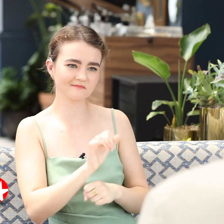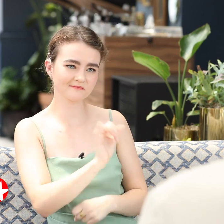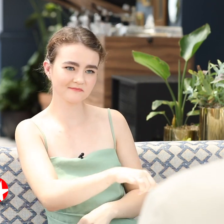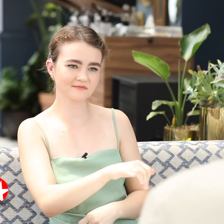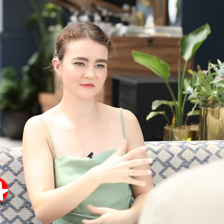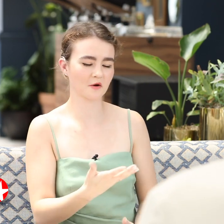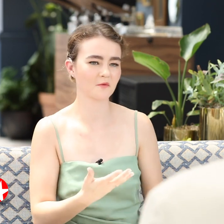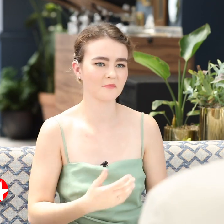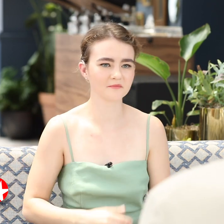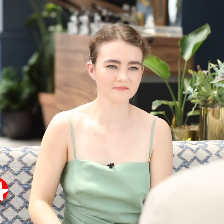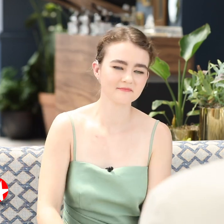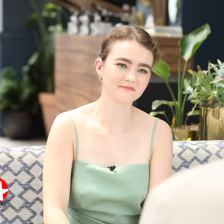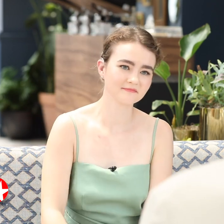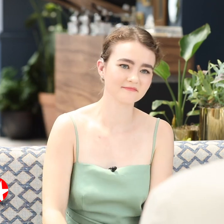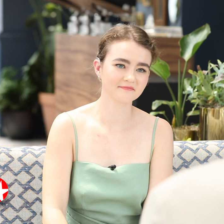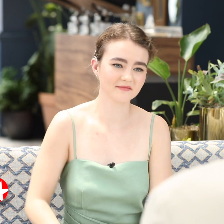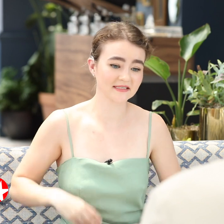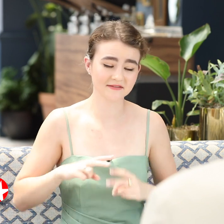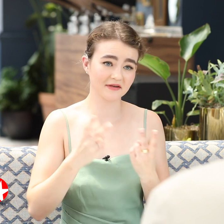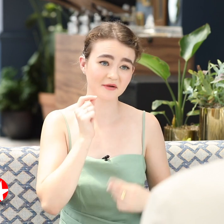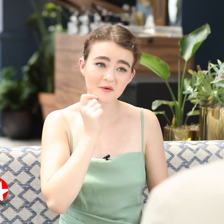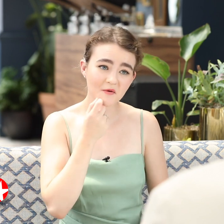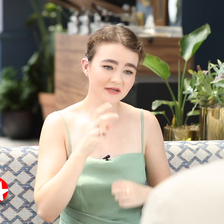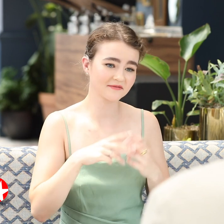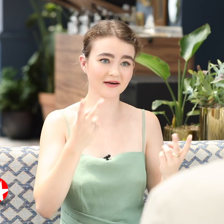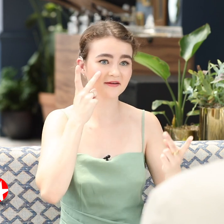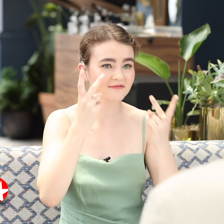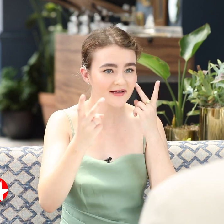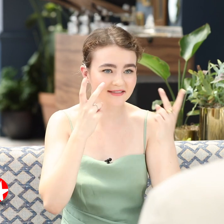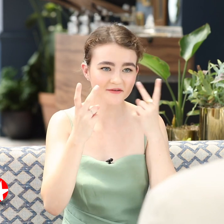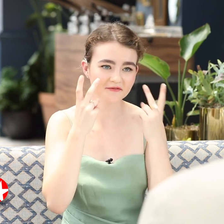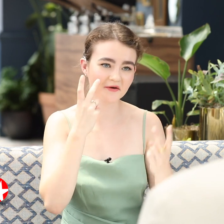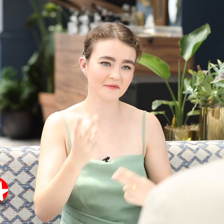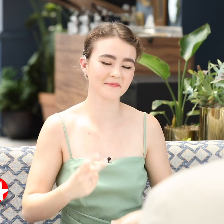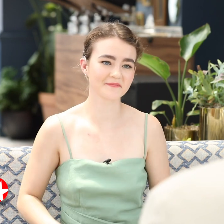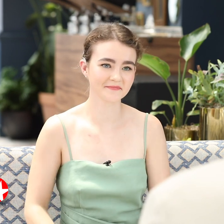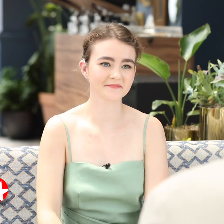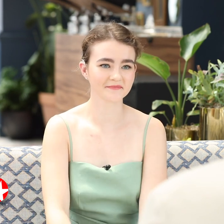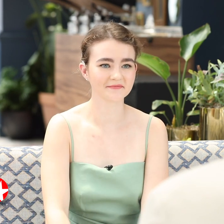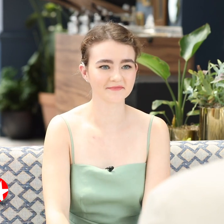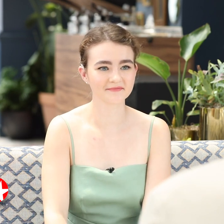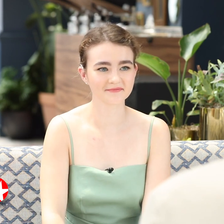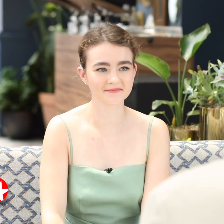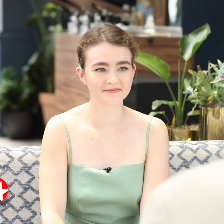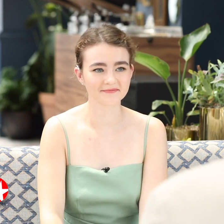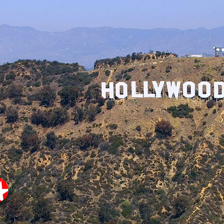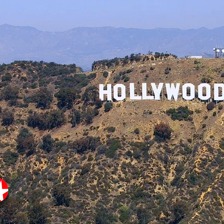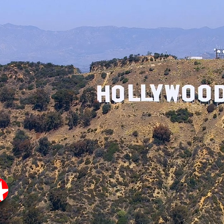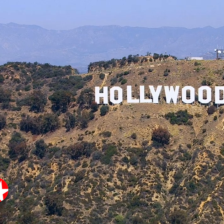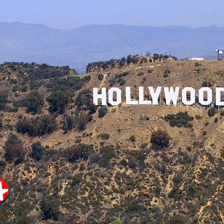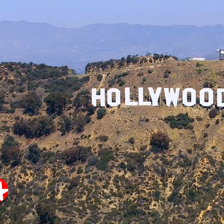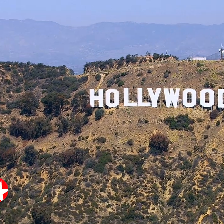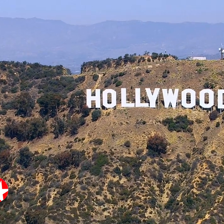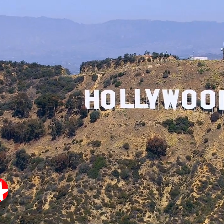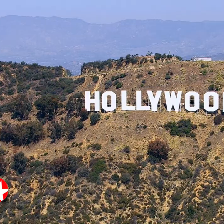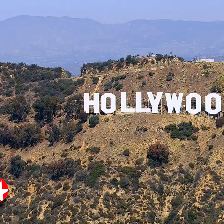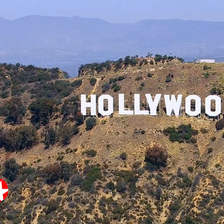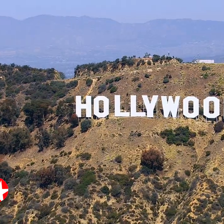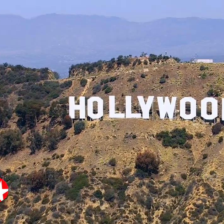characters in different ways. I think audiences aren't used to seeing it, but it's very cool. It's a very visual language. What's it been